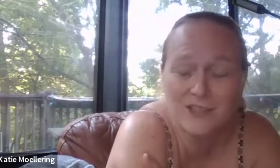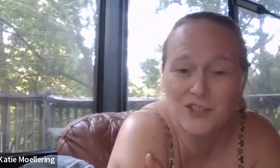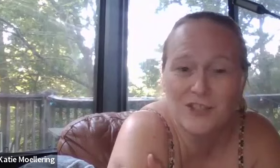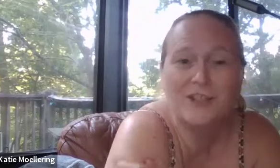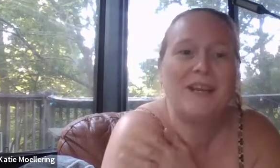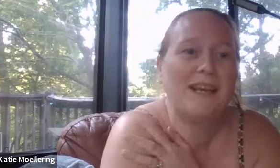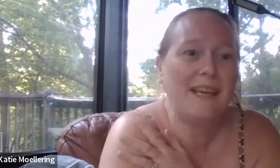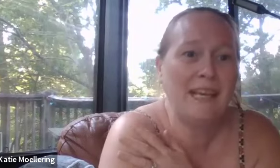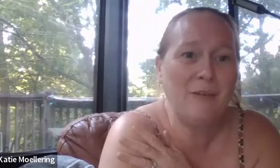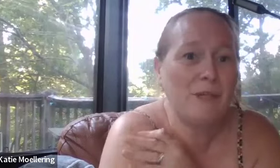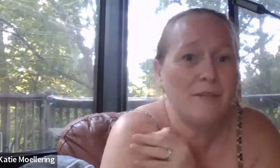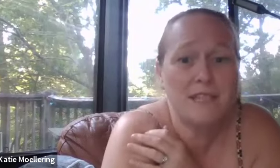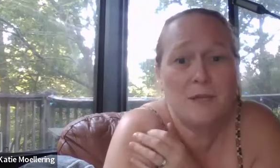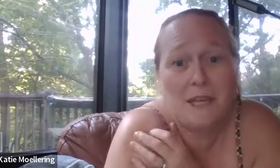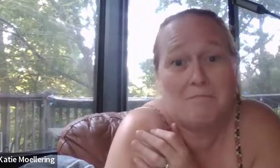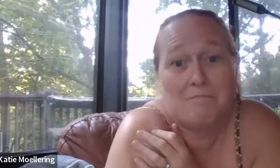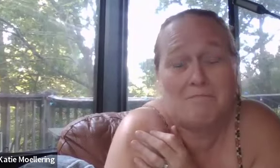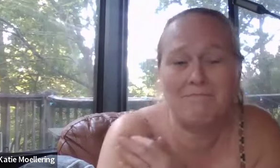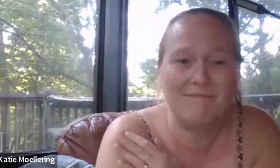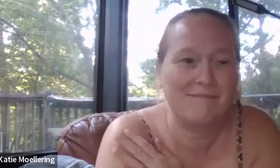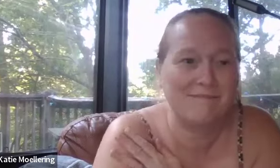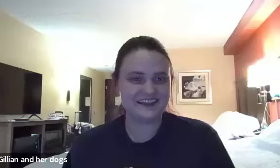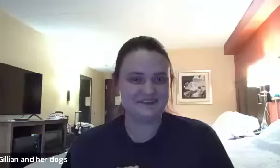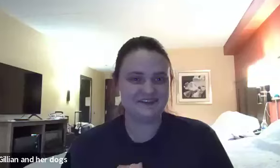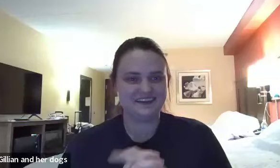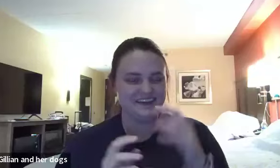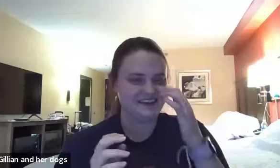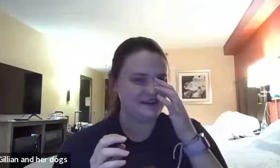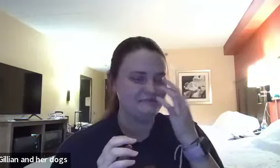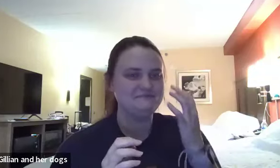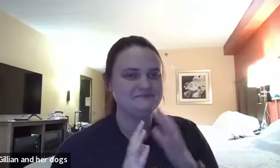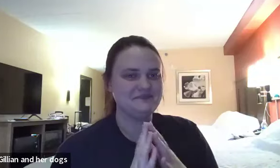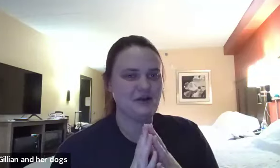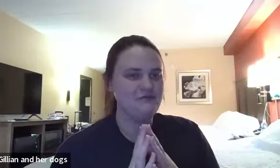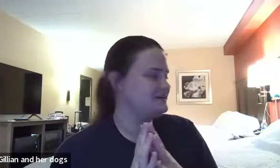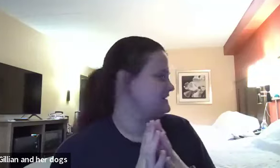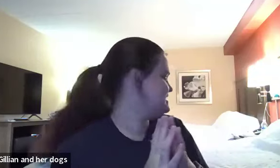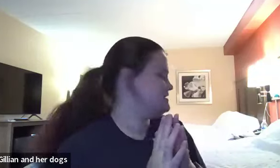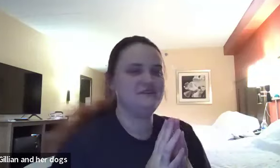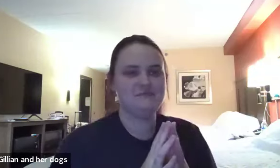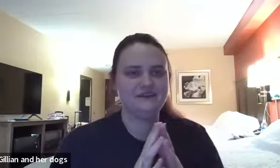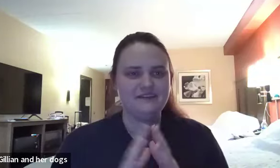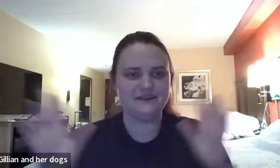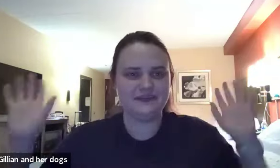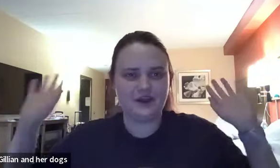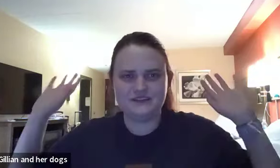touch, and we'd love to see you again. Yes, definitely. And hopefully next time I will not be having to be in a hotel